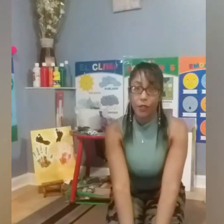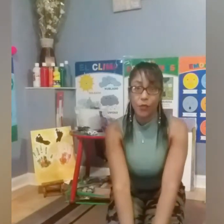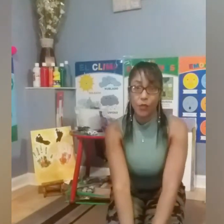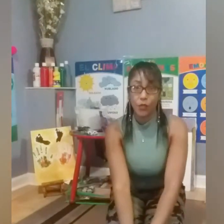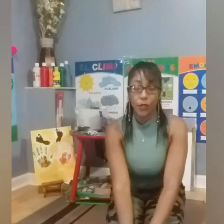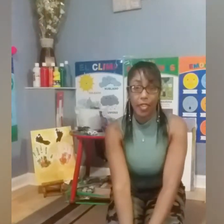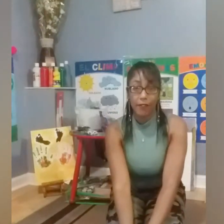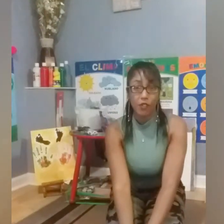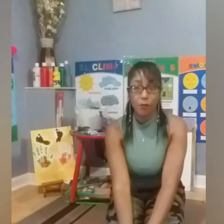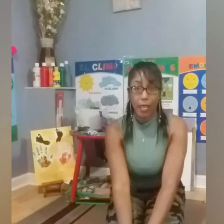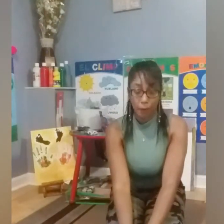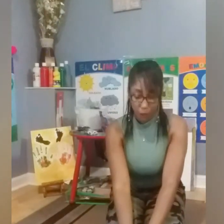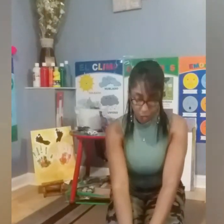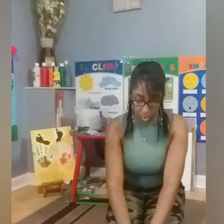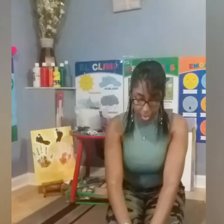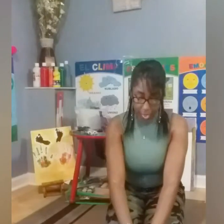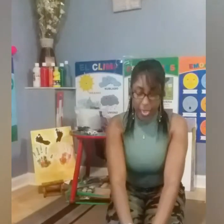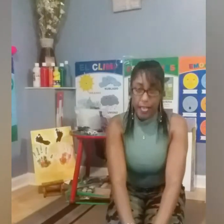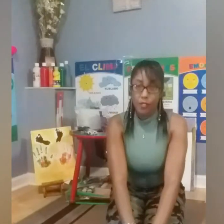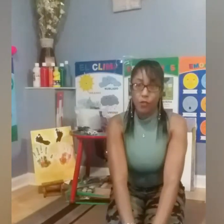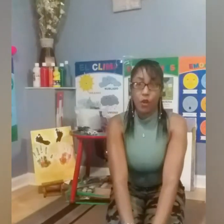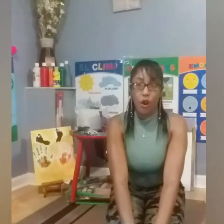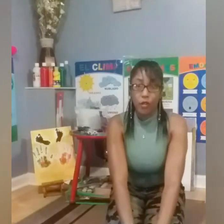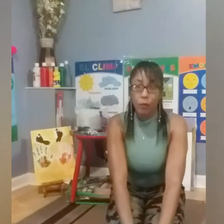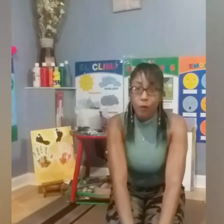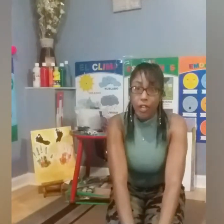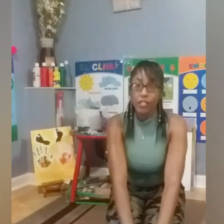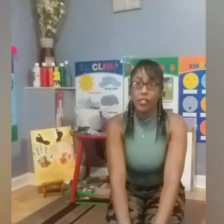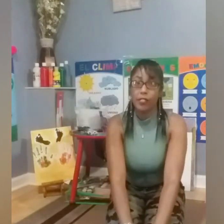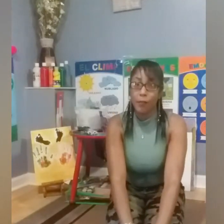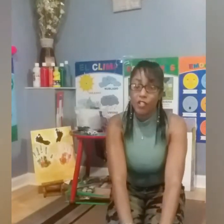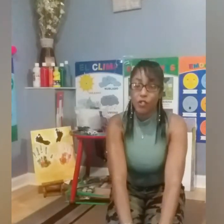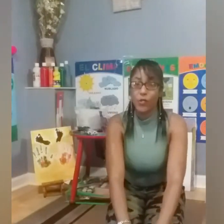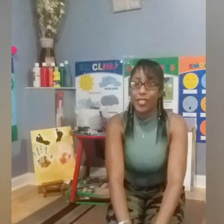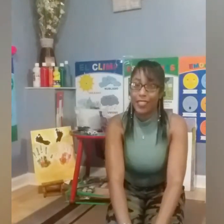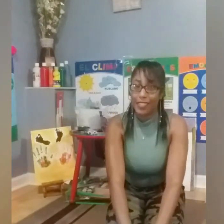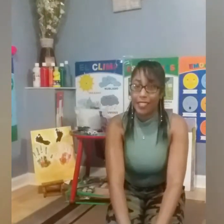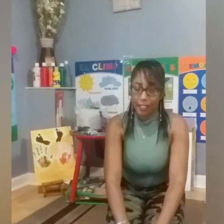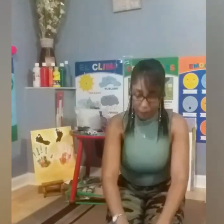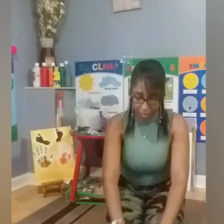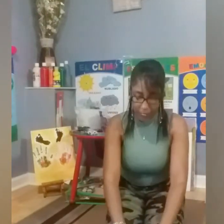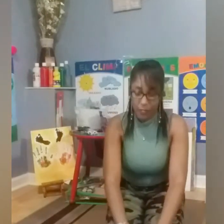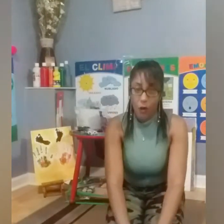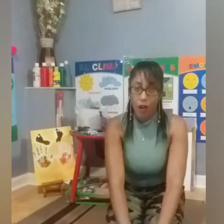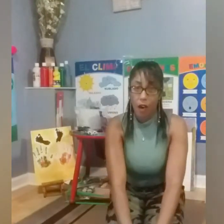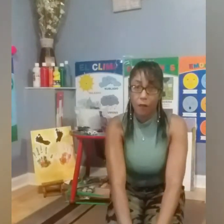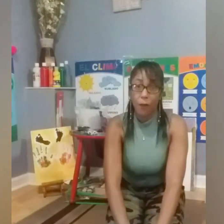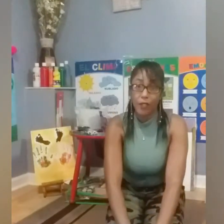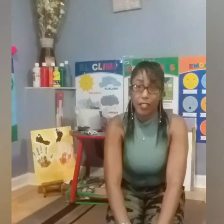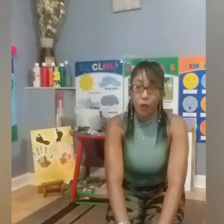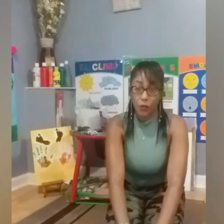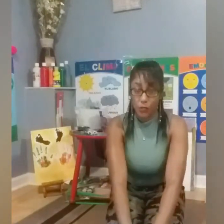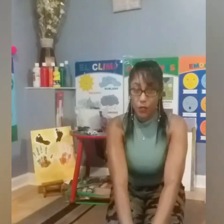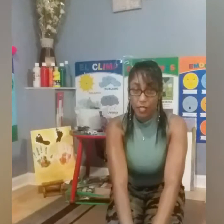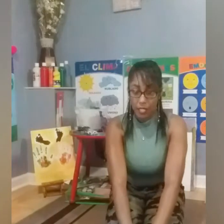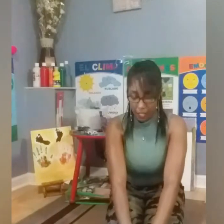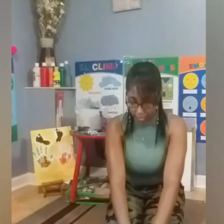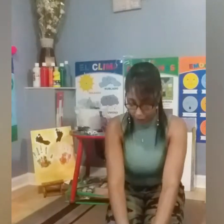onto your canvas or paper and do hard compression. Make sure you get the paint from the leaf onto the canvas,